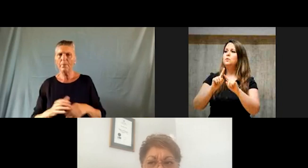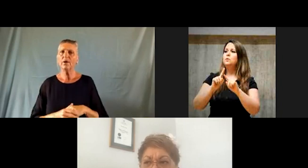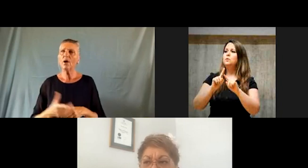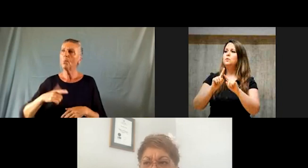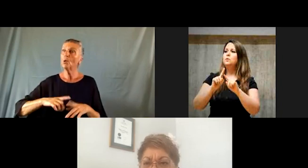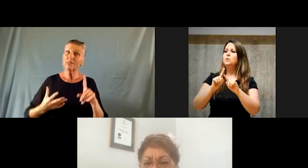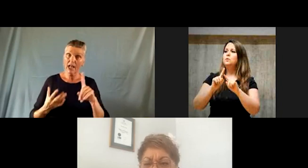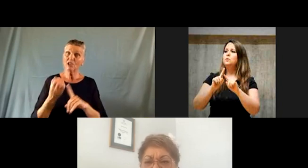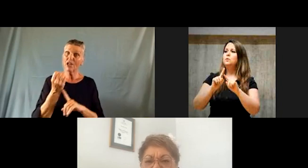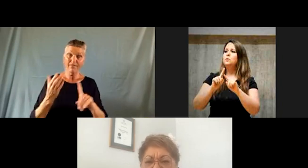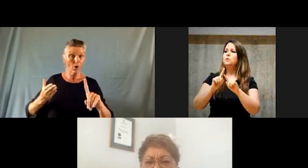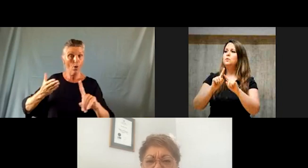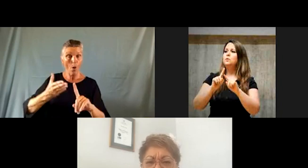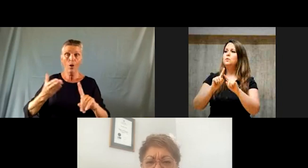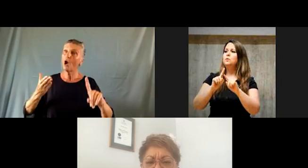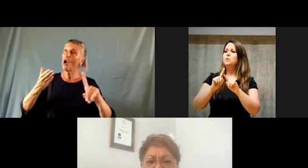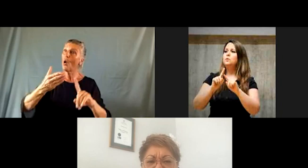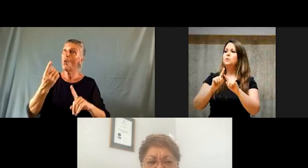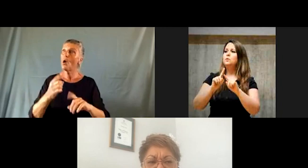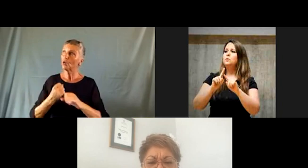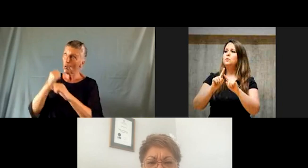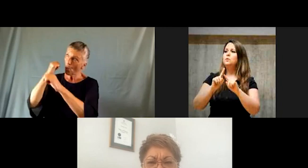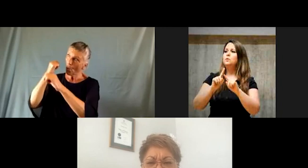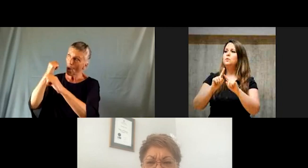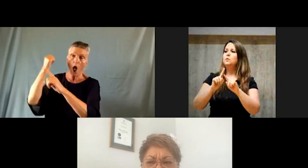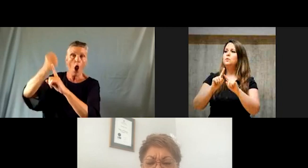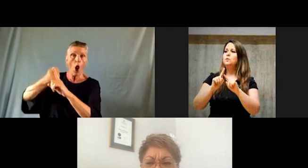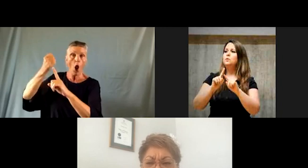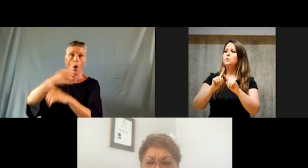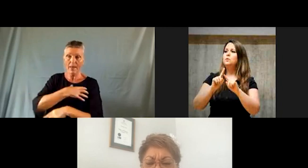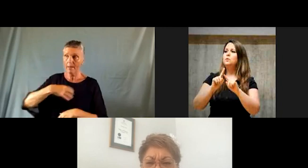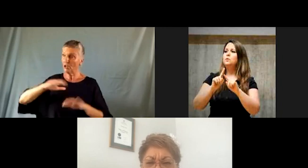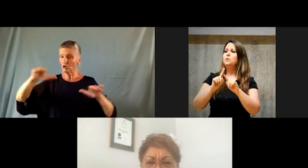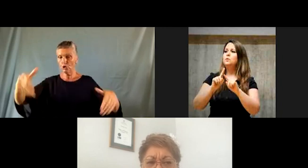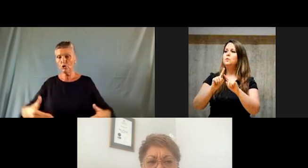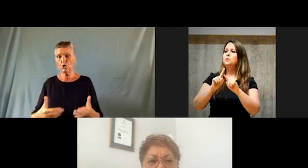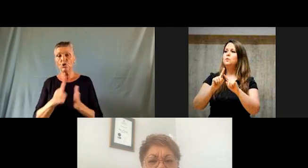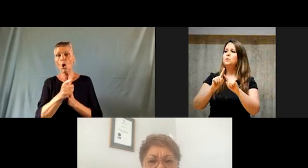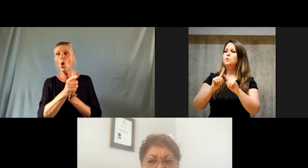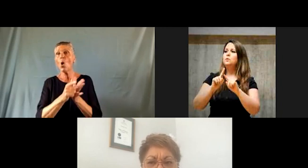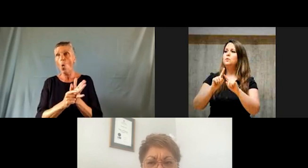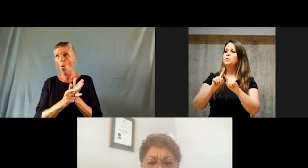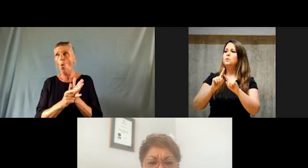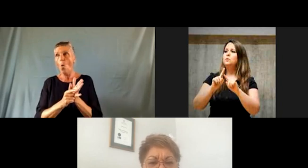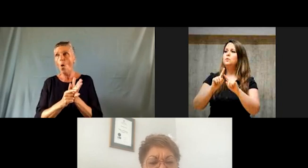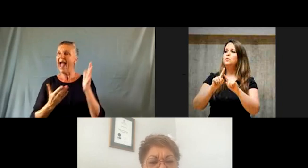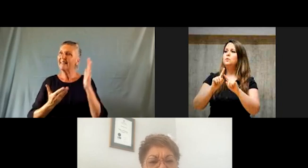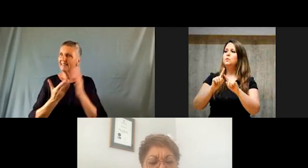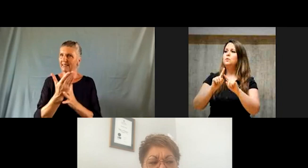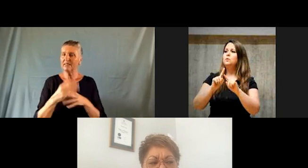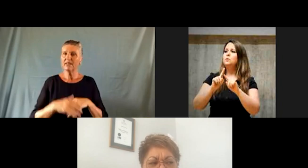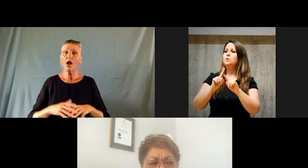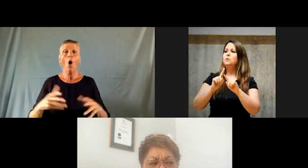our goal. Our goal was to lobby government to introduce accessibility legislation. Of course,